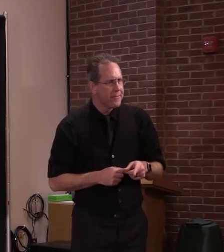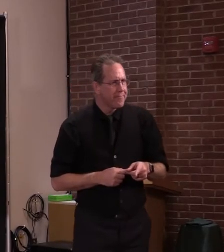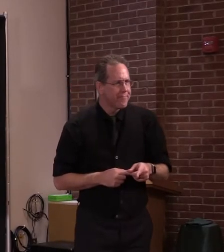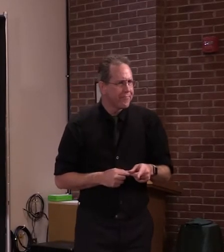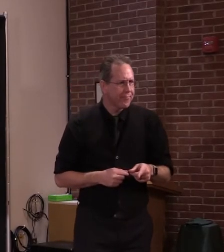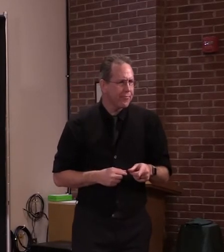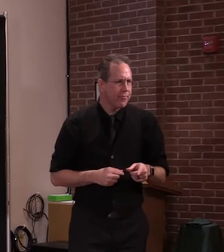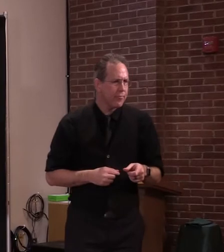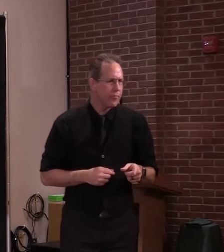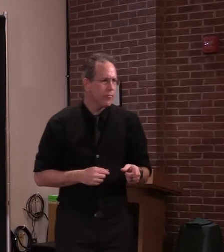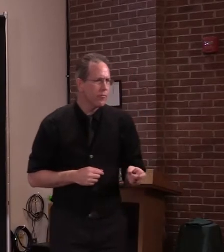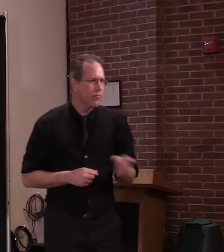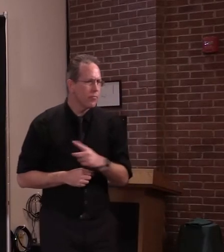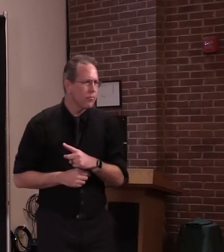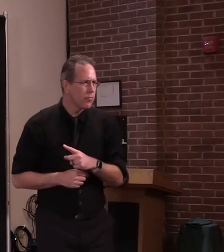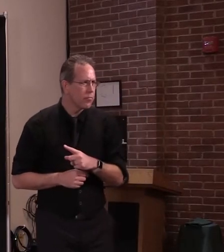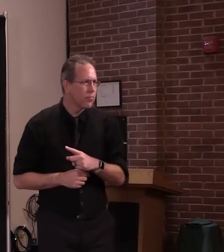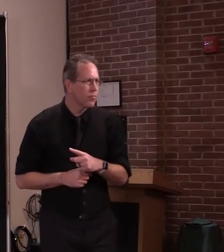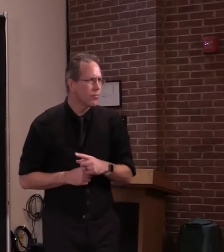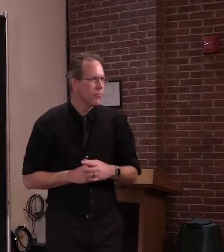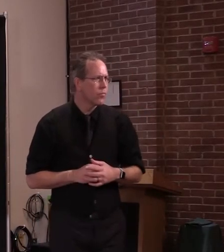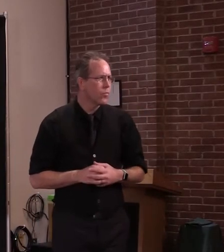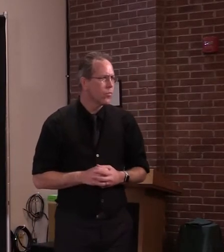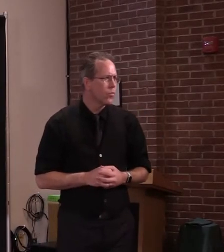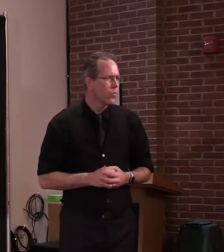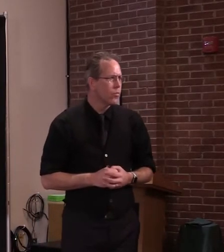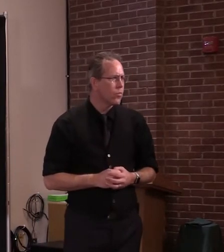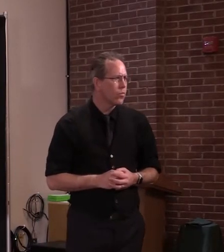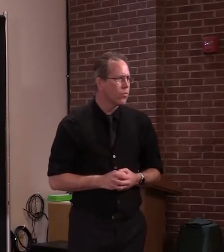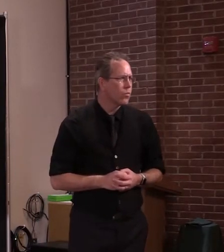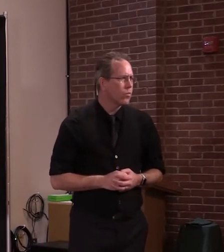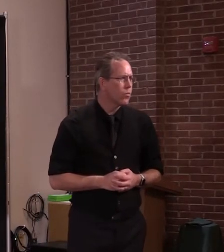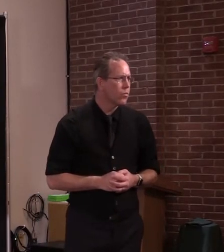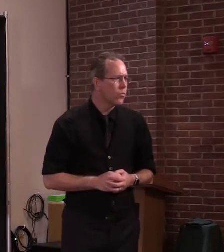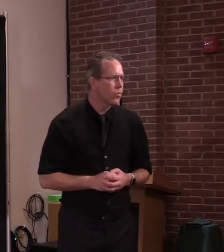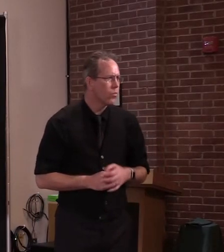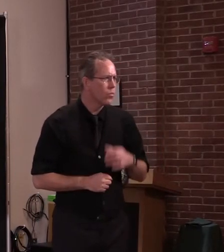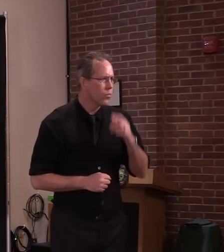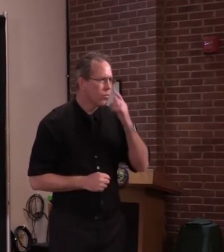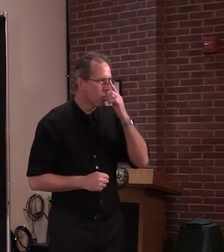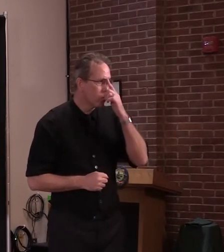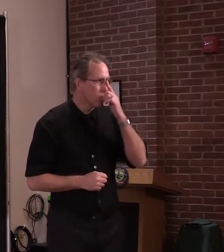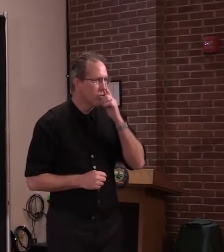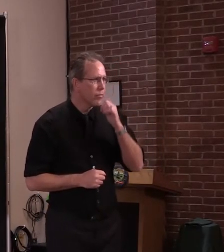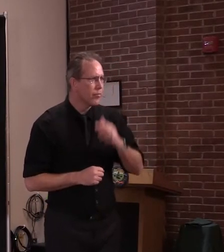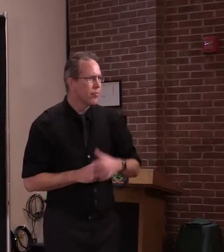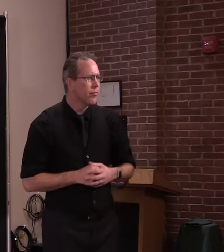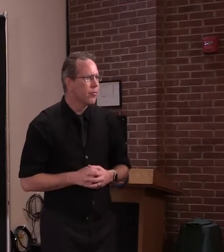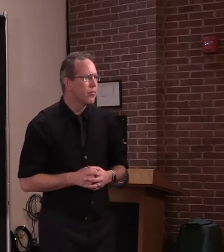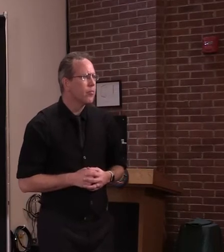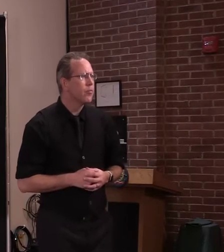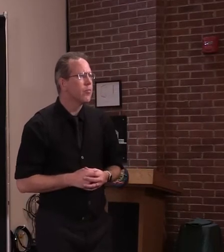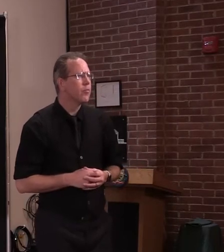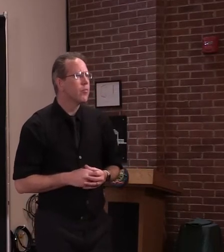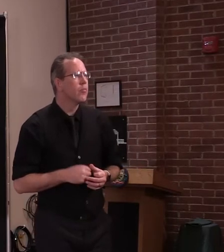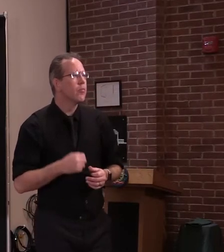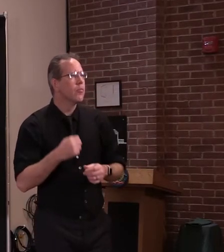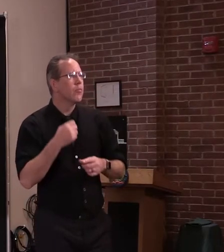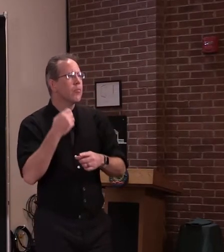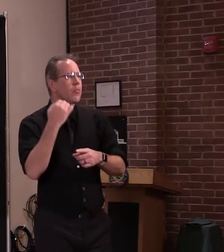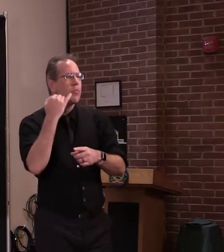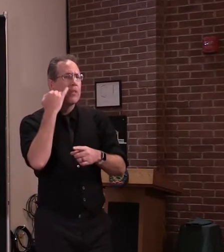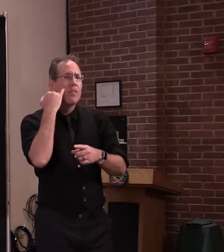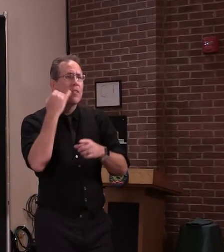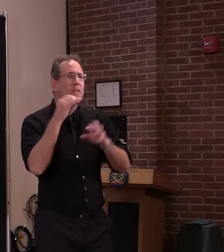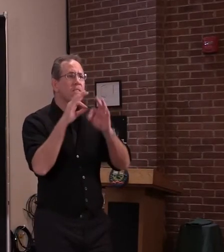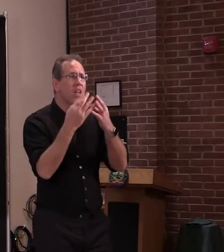community will have access to antigen tests and potentially LAMP tests. What about people with no ties to a school?